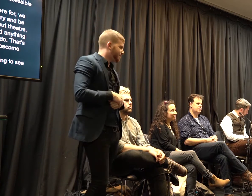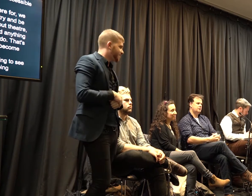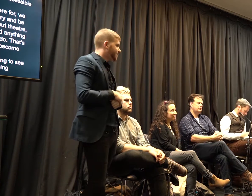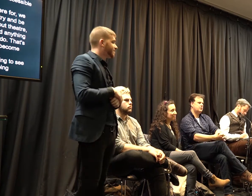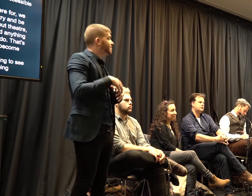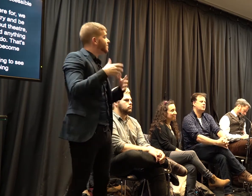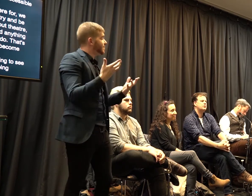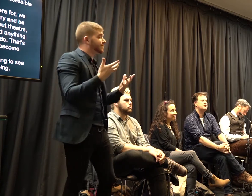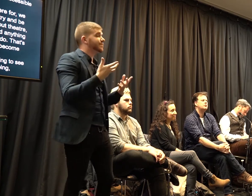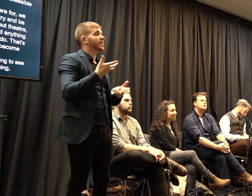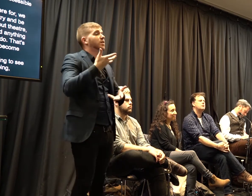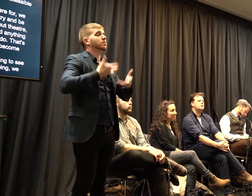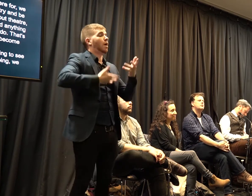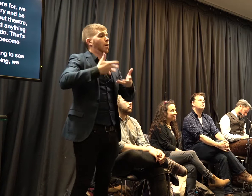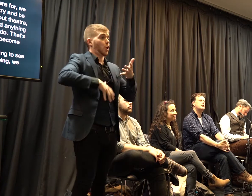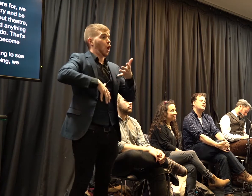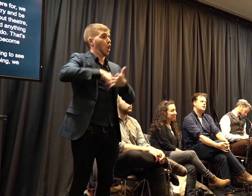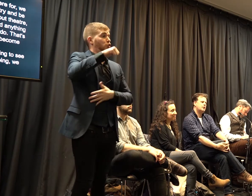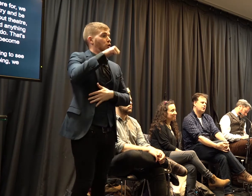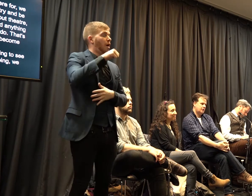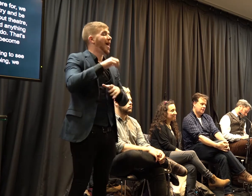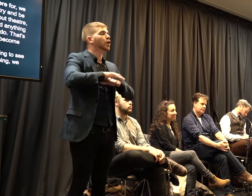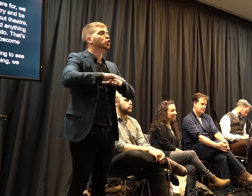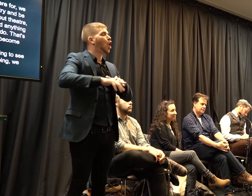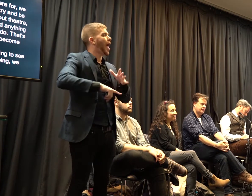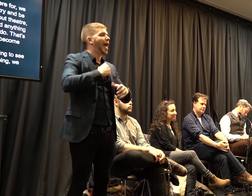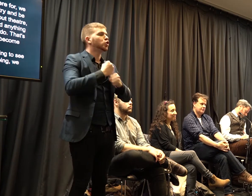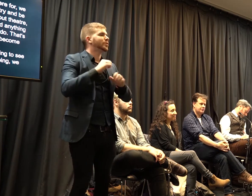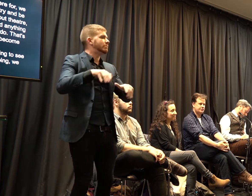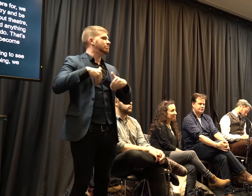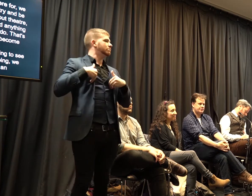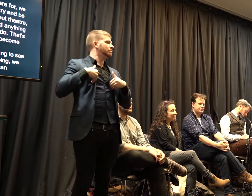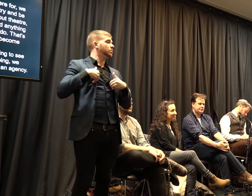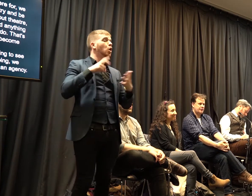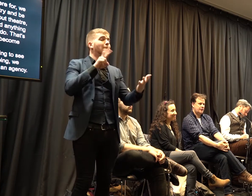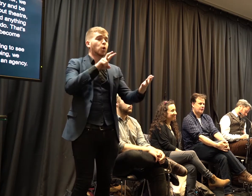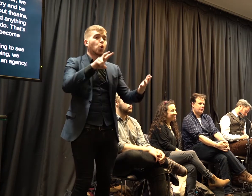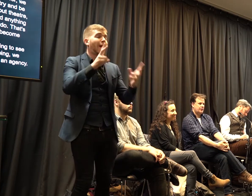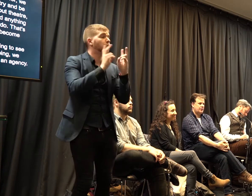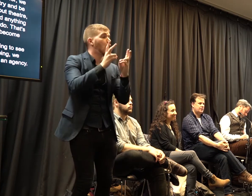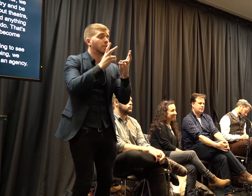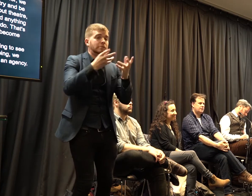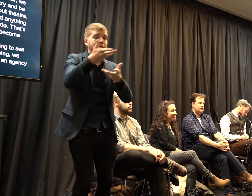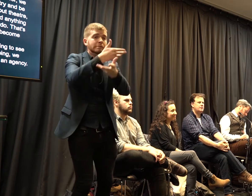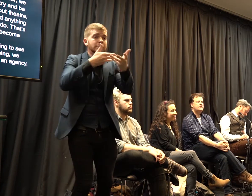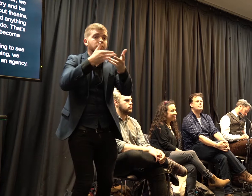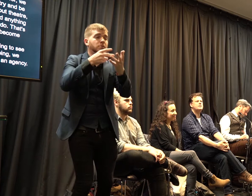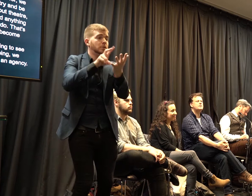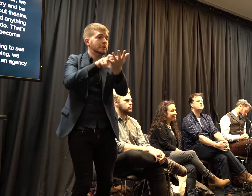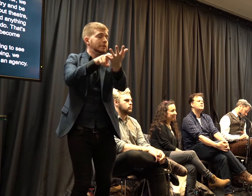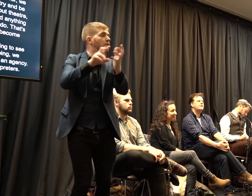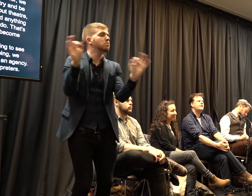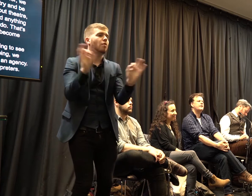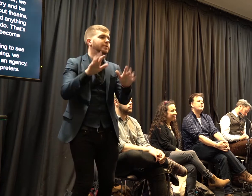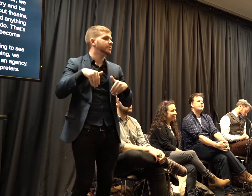So, Signed Culture is not an agency. We don't book interpreters or organise interpreters. We